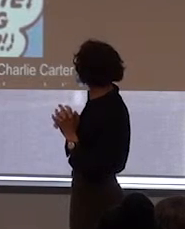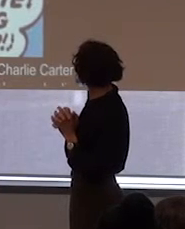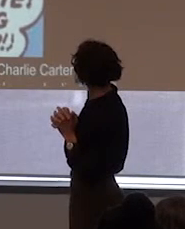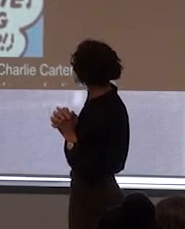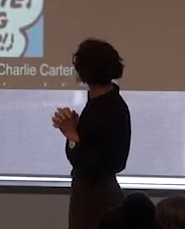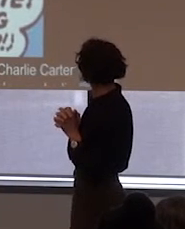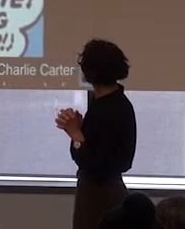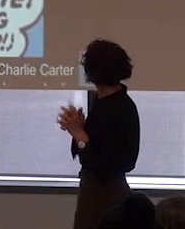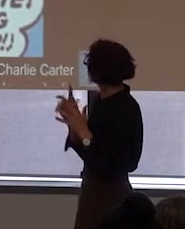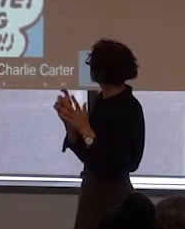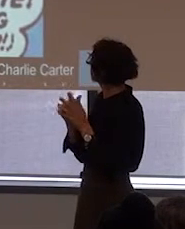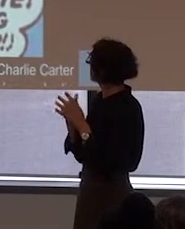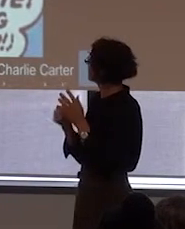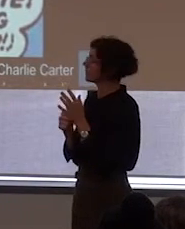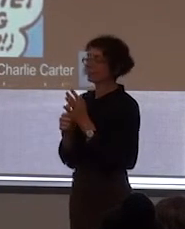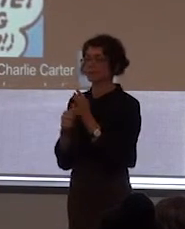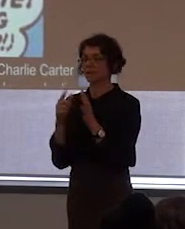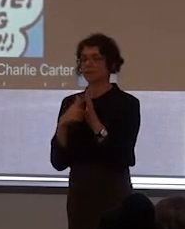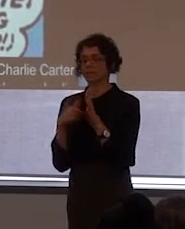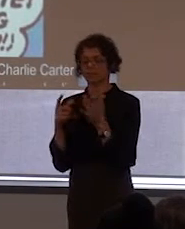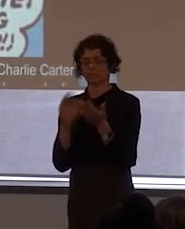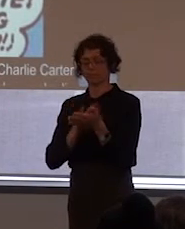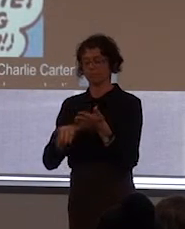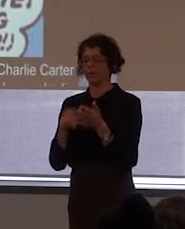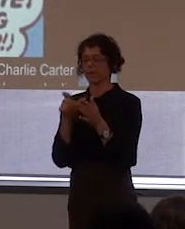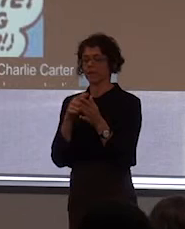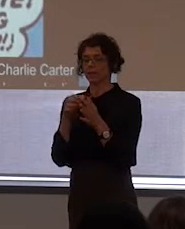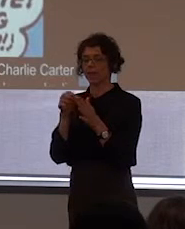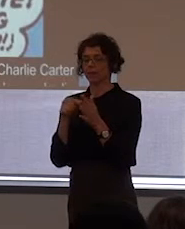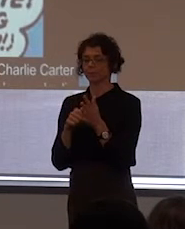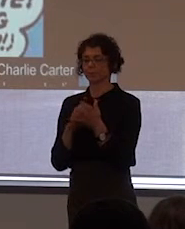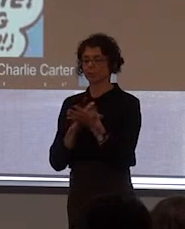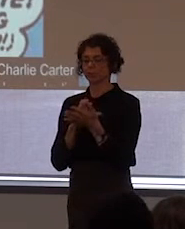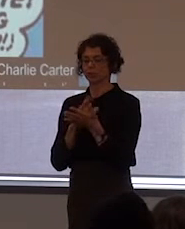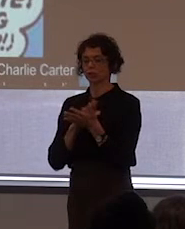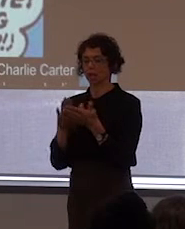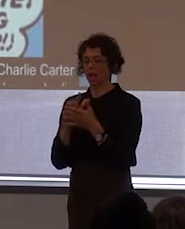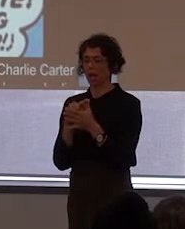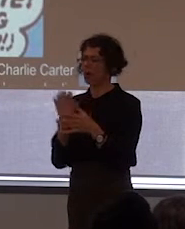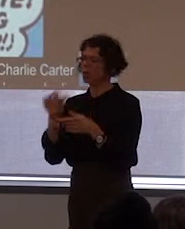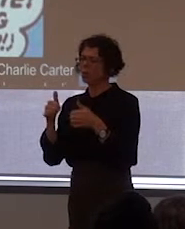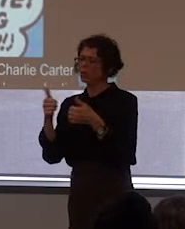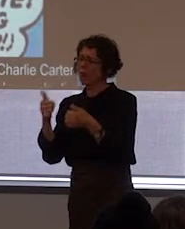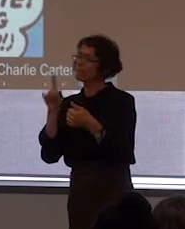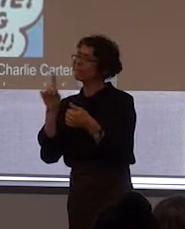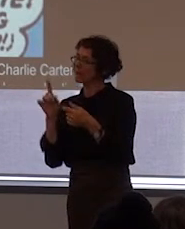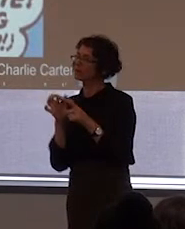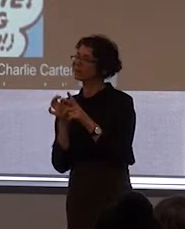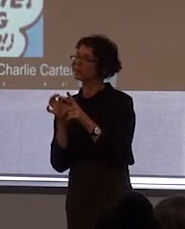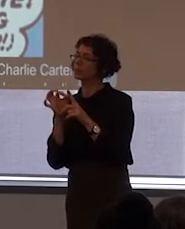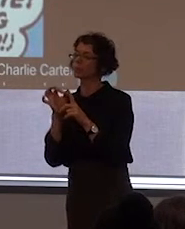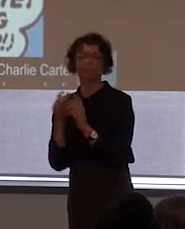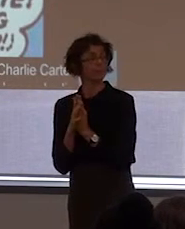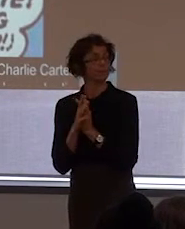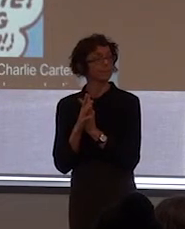Kryptonite. Yeah, this is not great, but it is getting better. And I want to share with